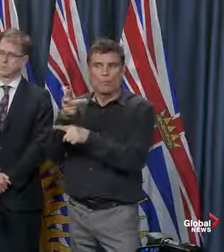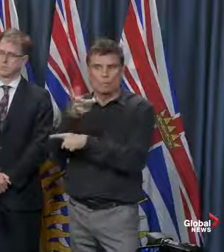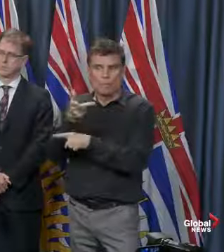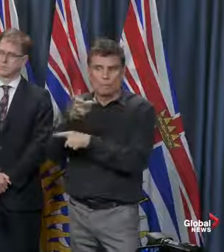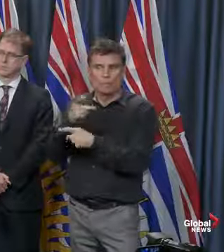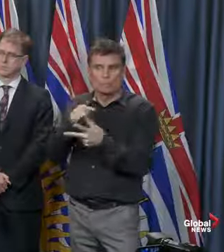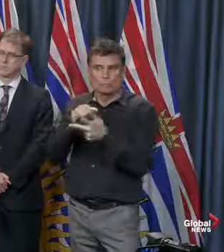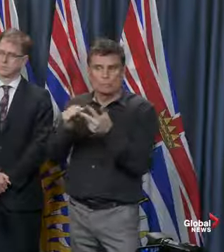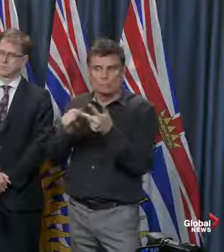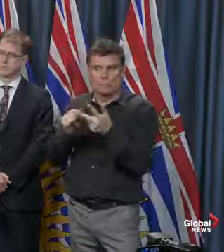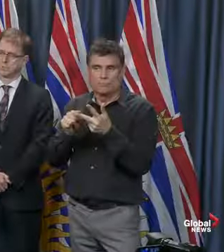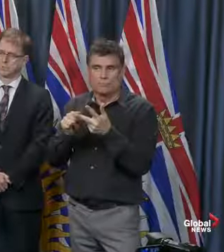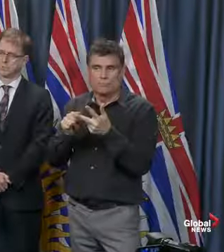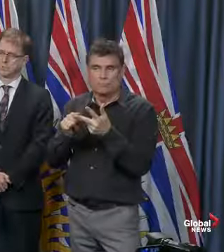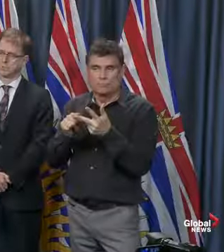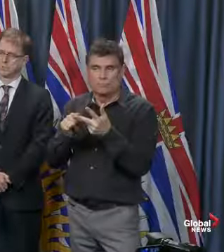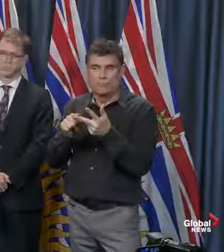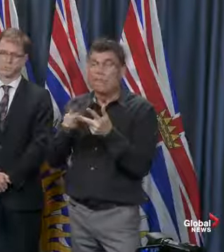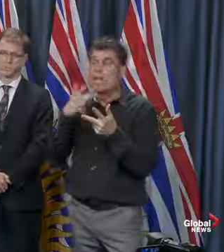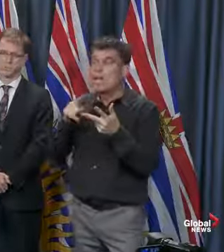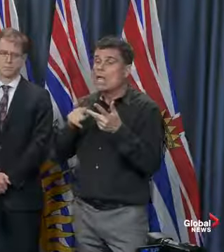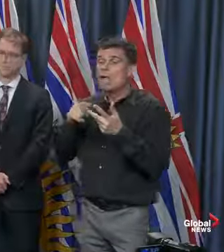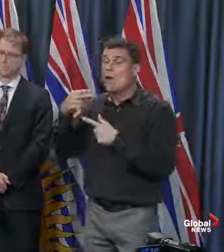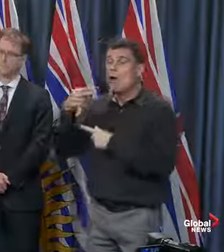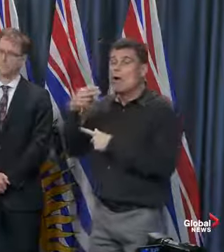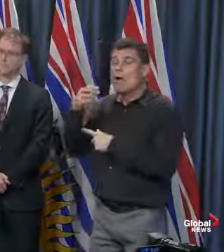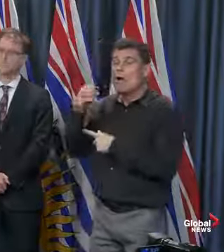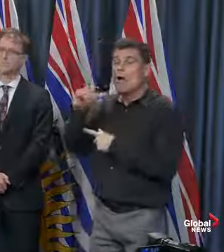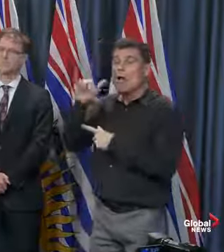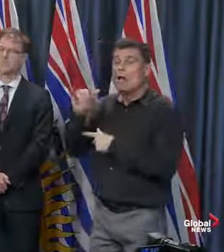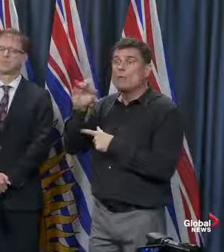staff from Hollyburn at this point who have tested positive.